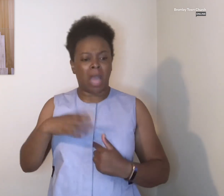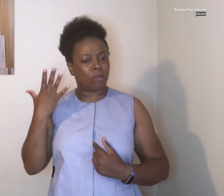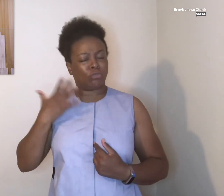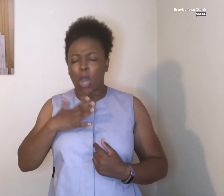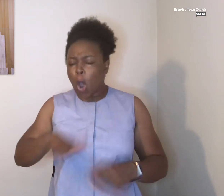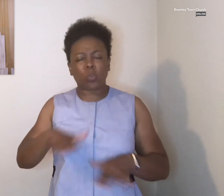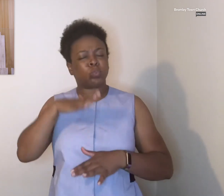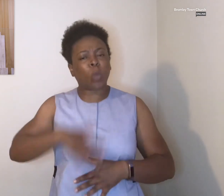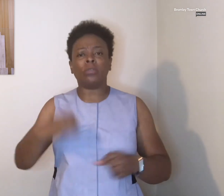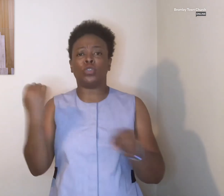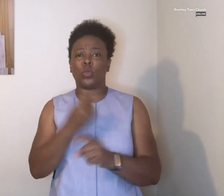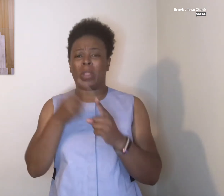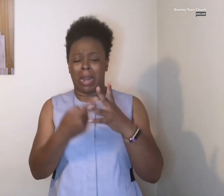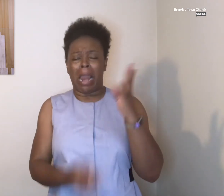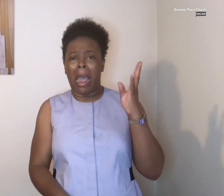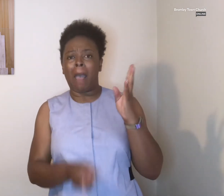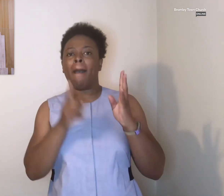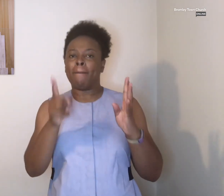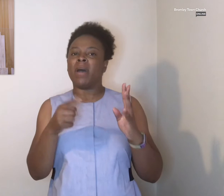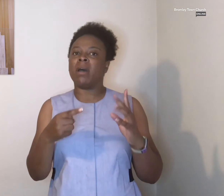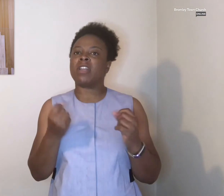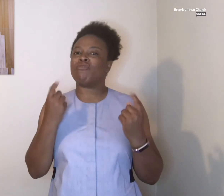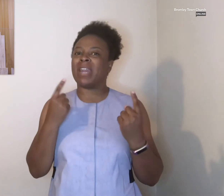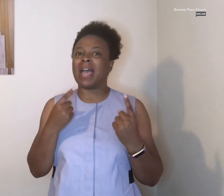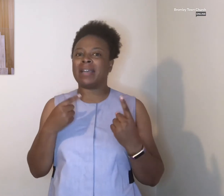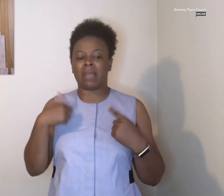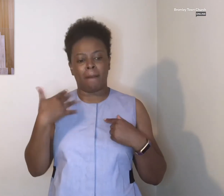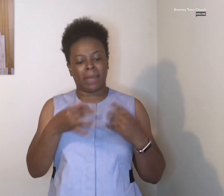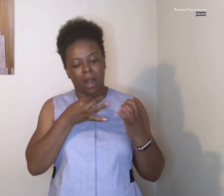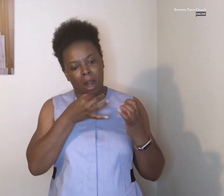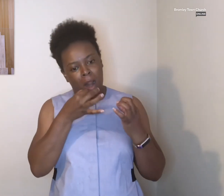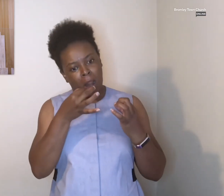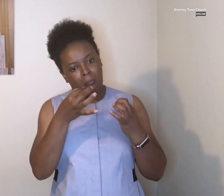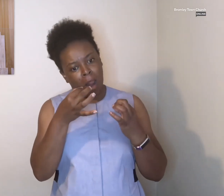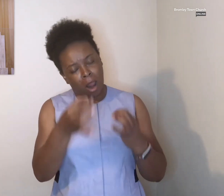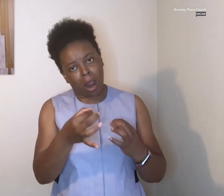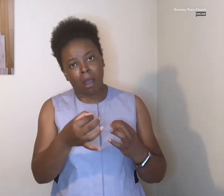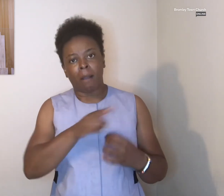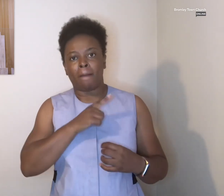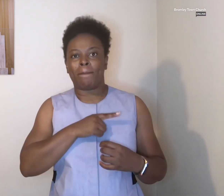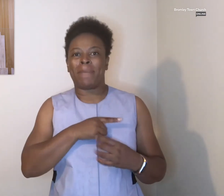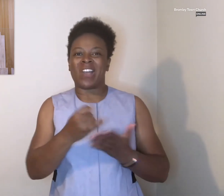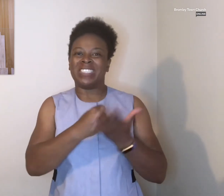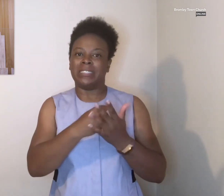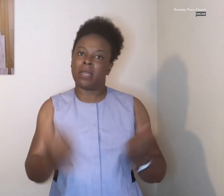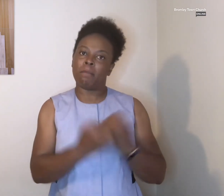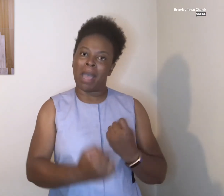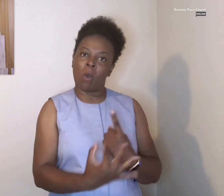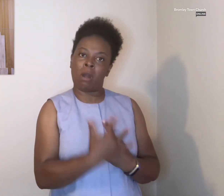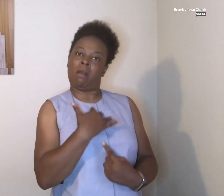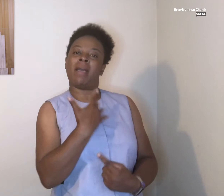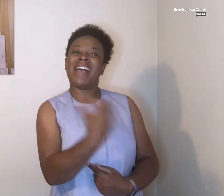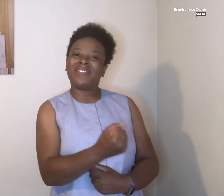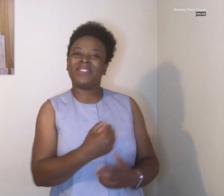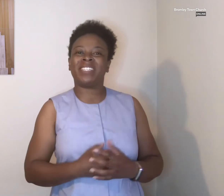want to do, I often find are the things that I am doing because there is a power in sin. And that is why God,